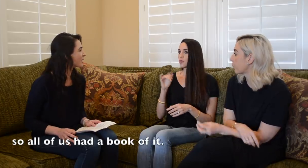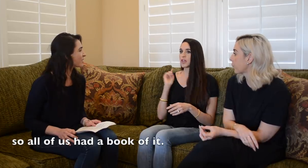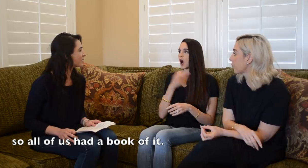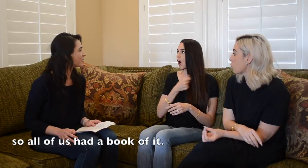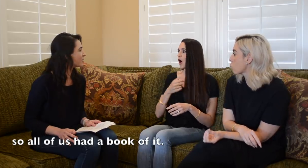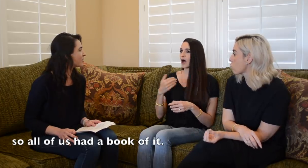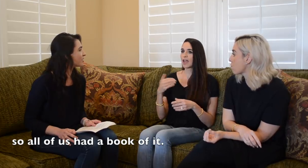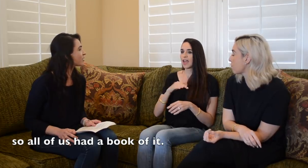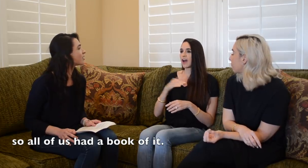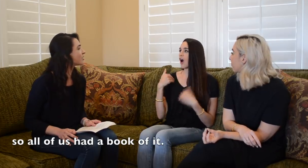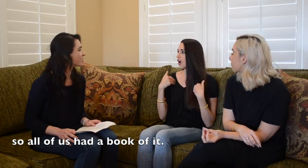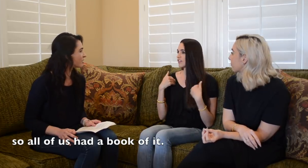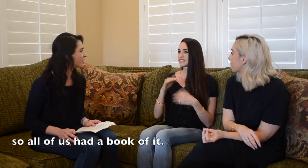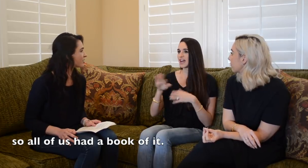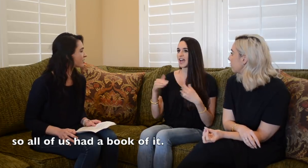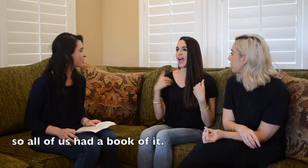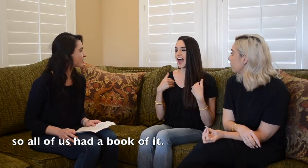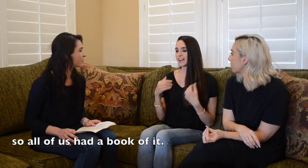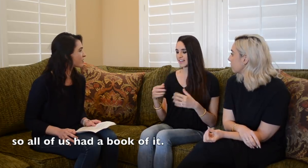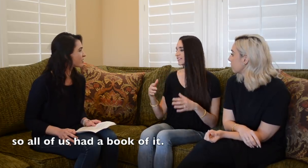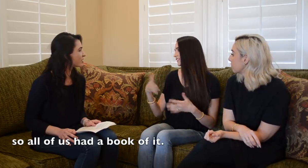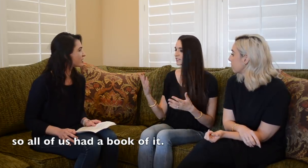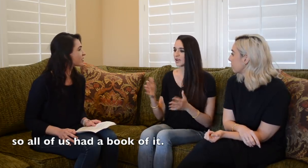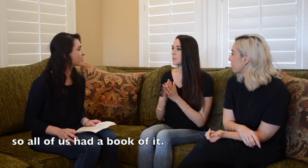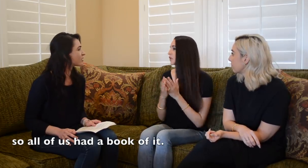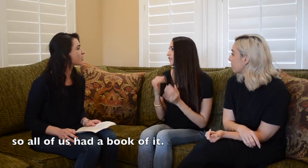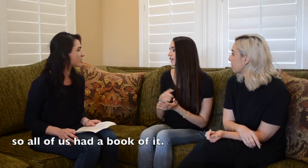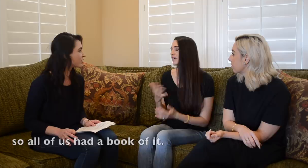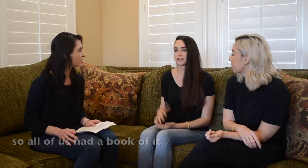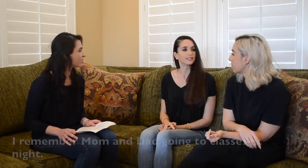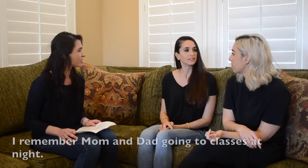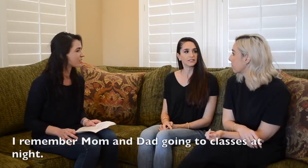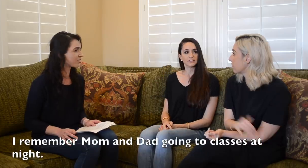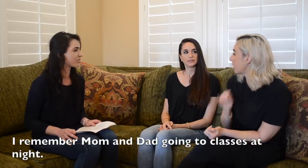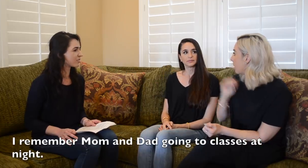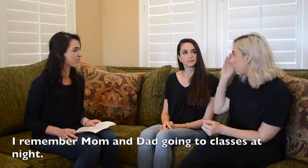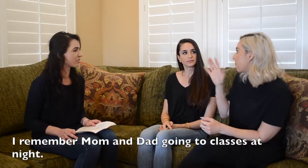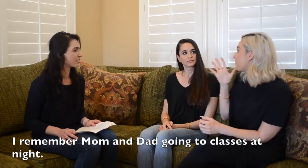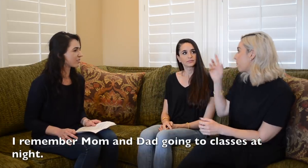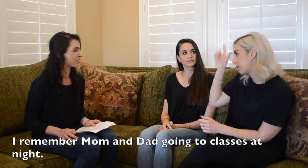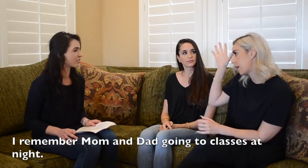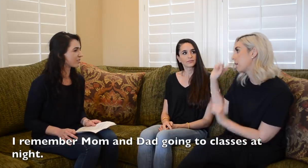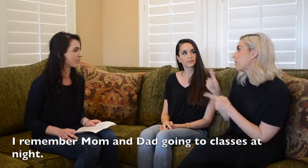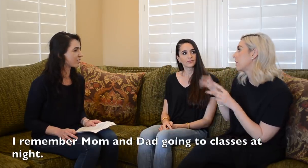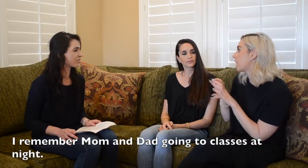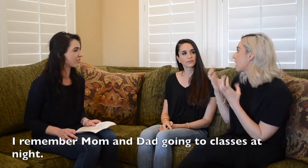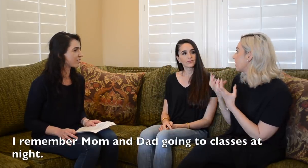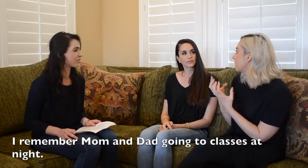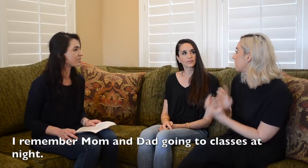we all of us had a, you know, a book of it. And I remember mom and dad going to classes